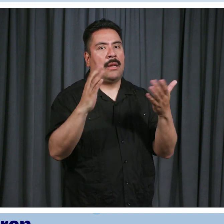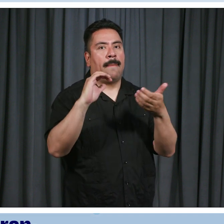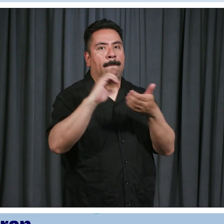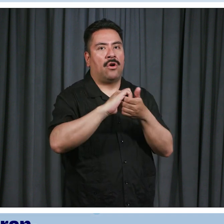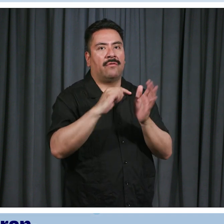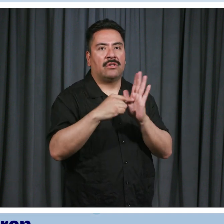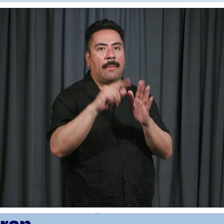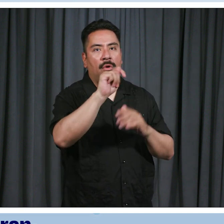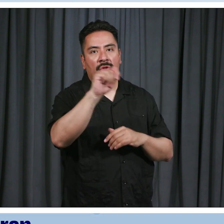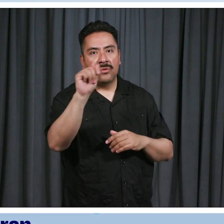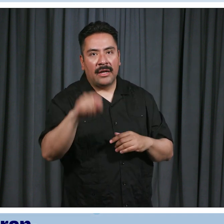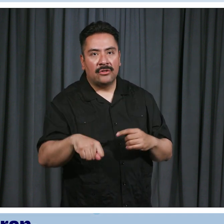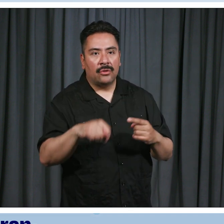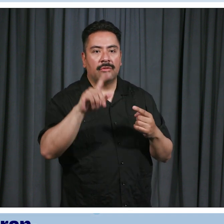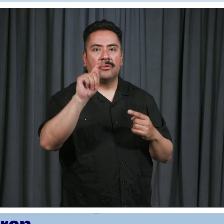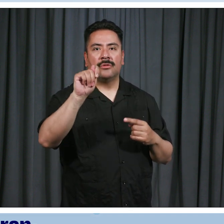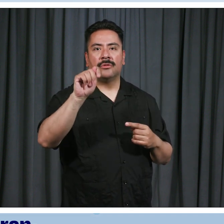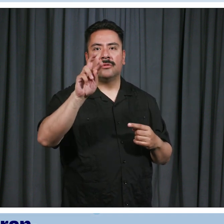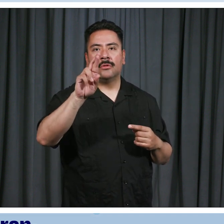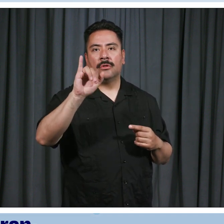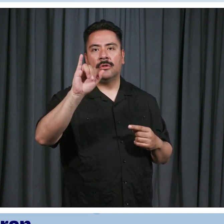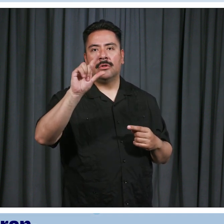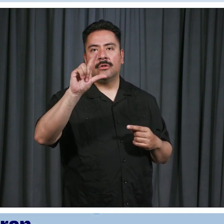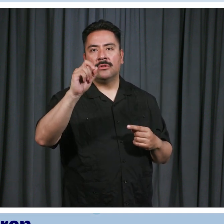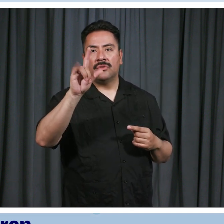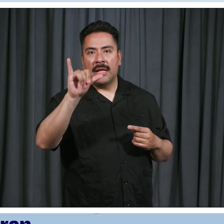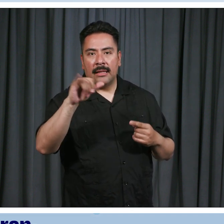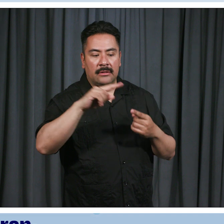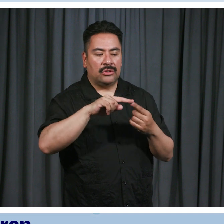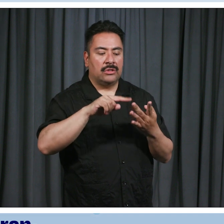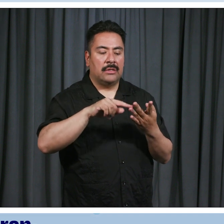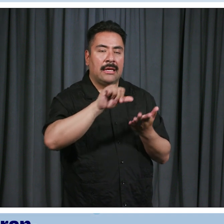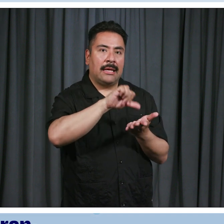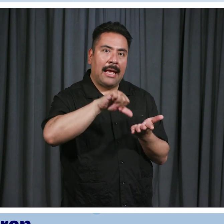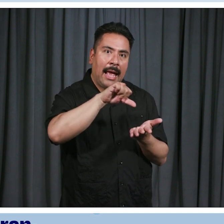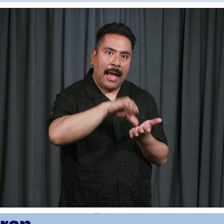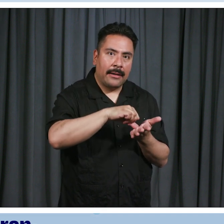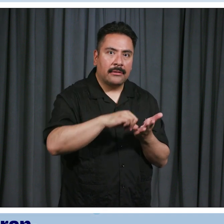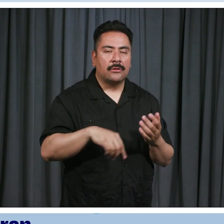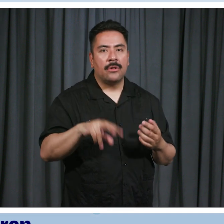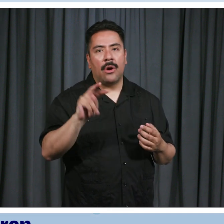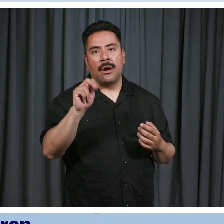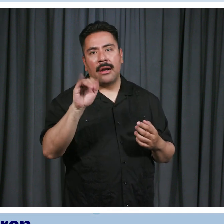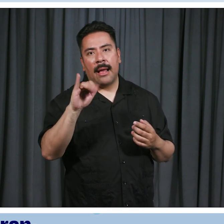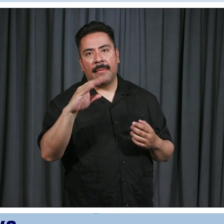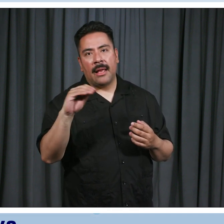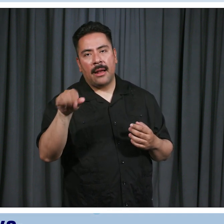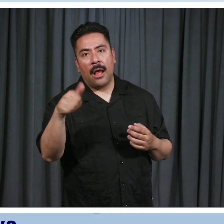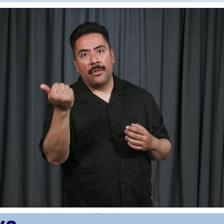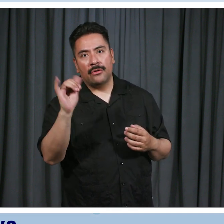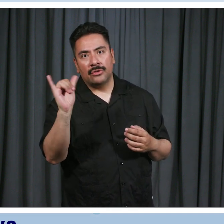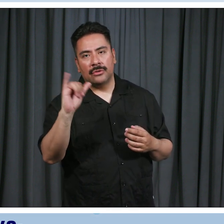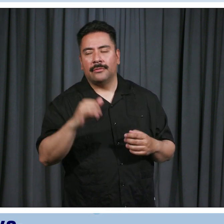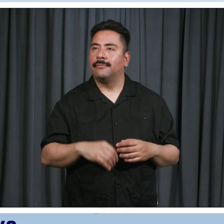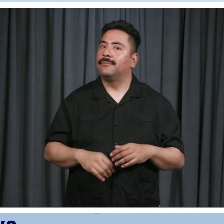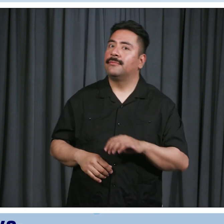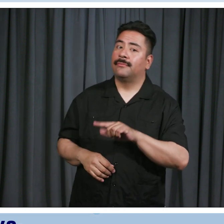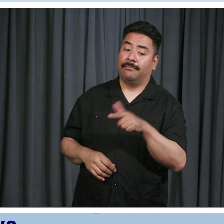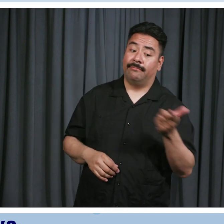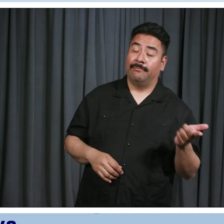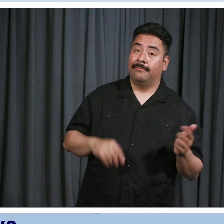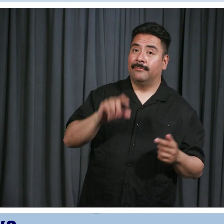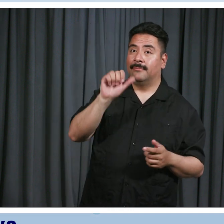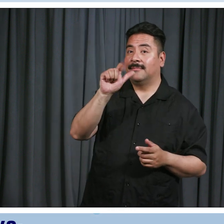like Thresholds and Trilogy and Annixter and NAMI and many others too. Another thing that you